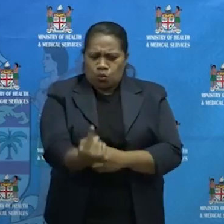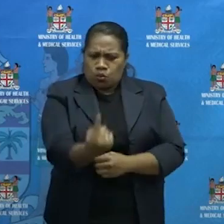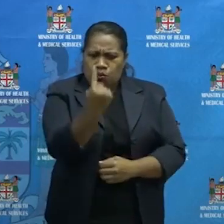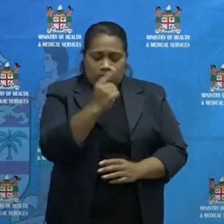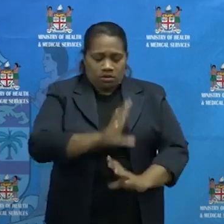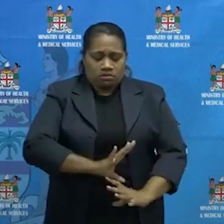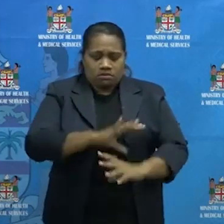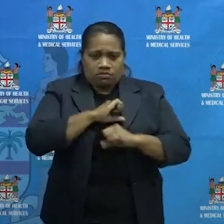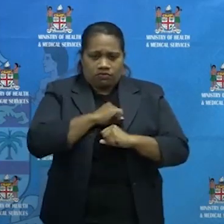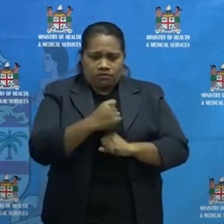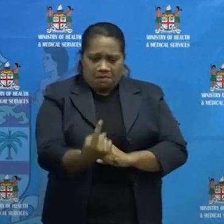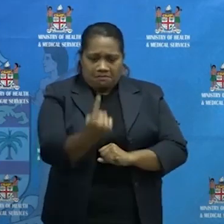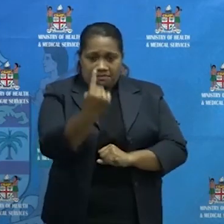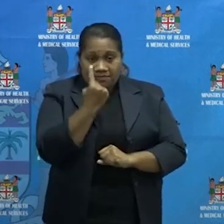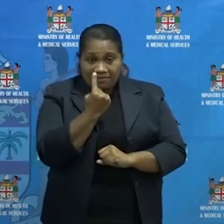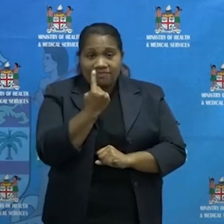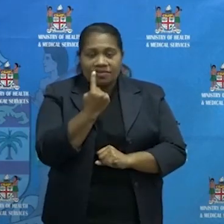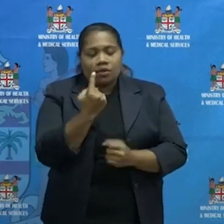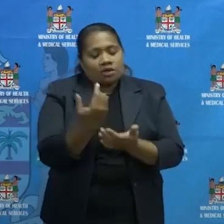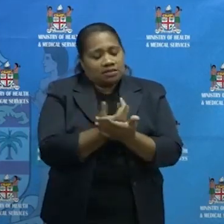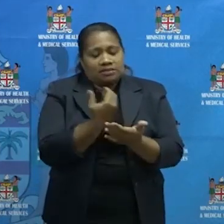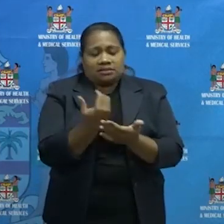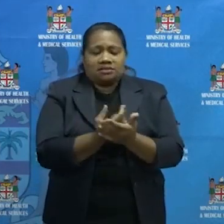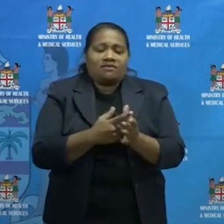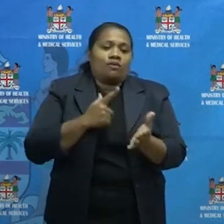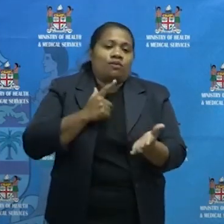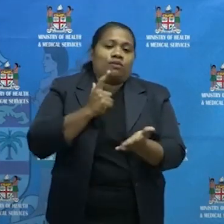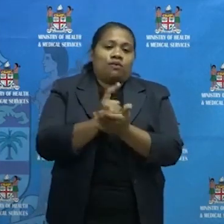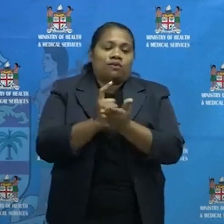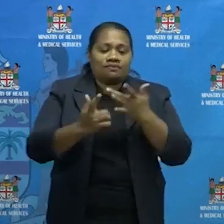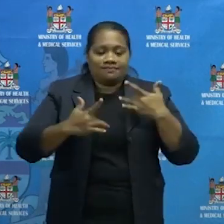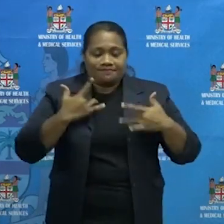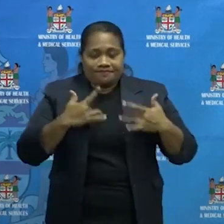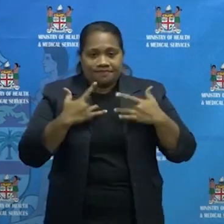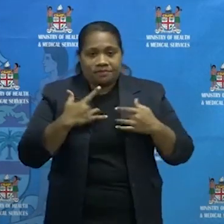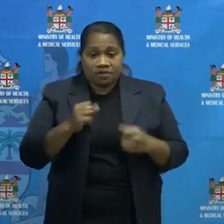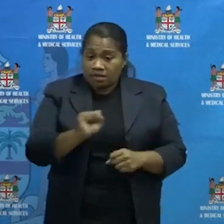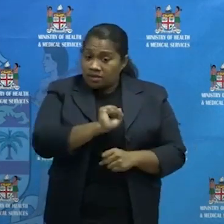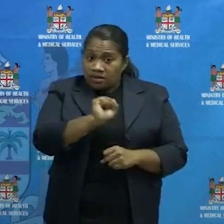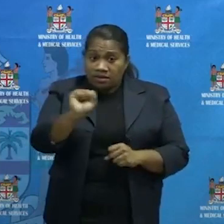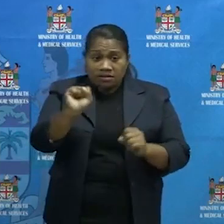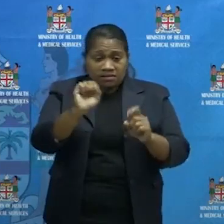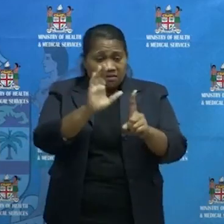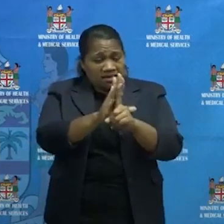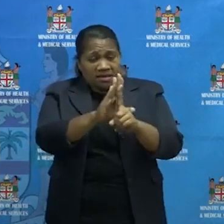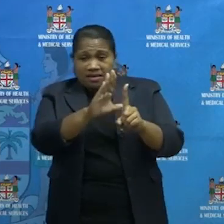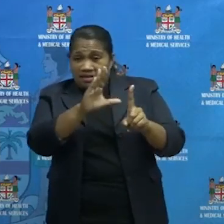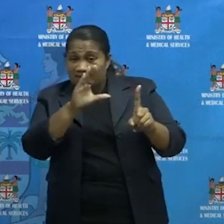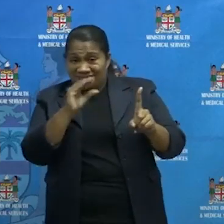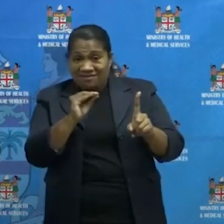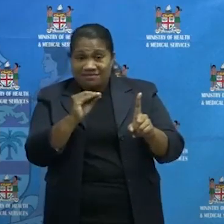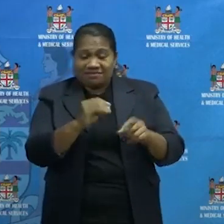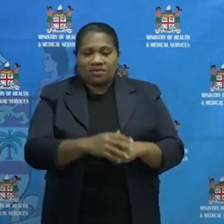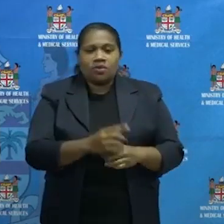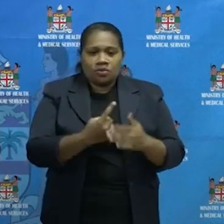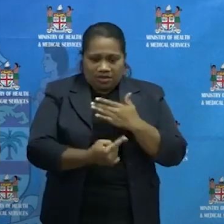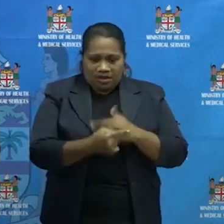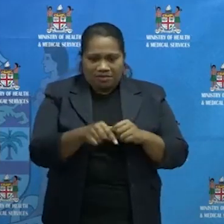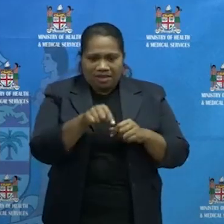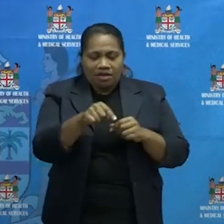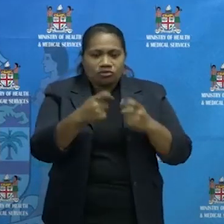could very well save a lot of lives. Let their example be the benchmark for the level of cooperation we need from the